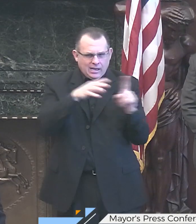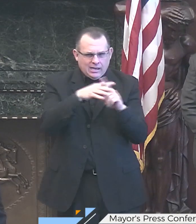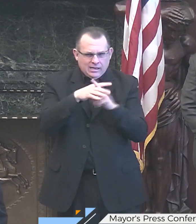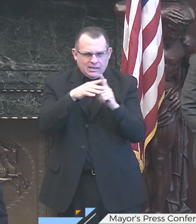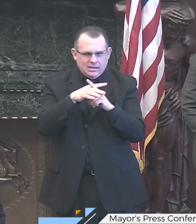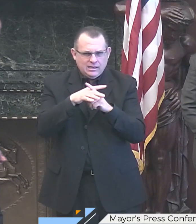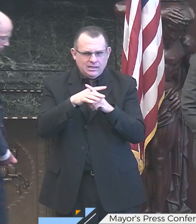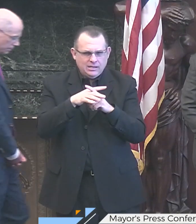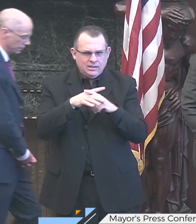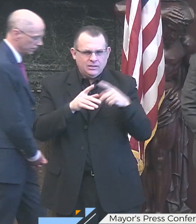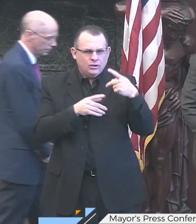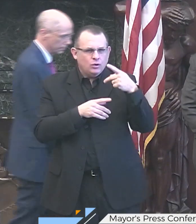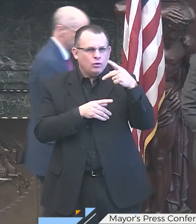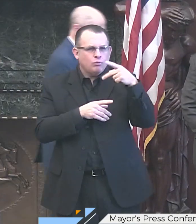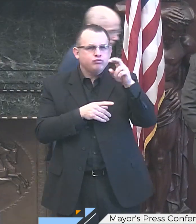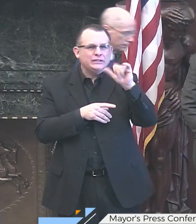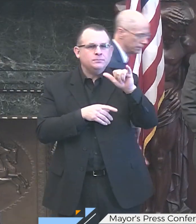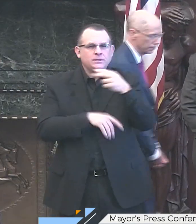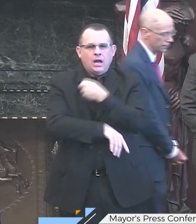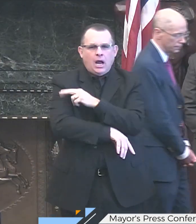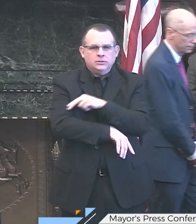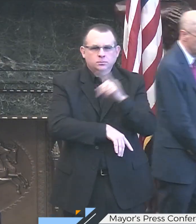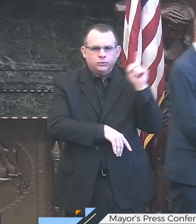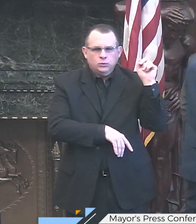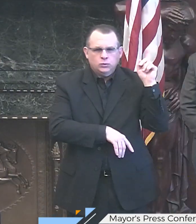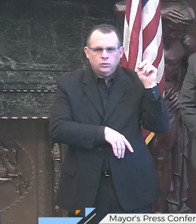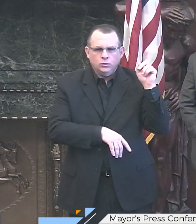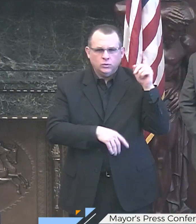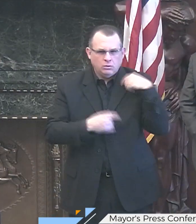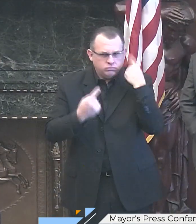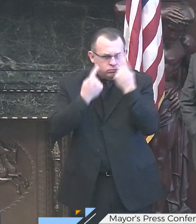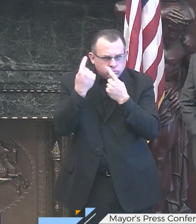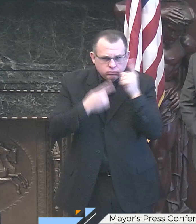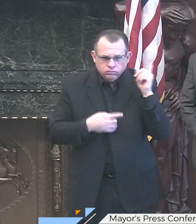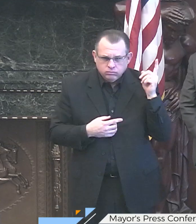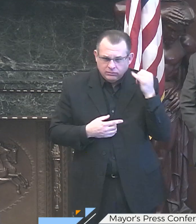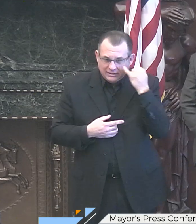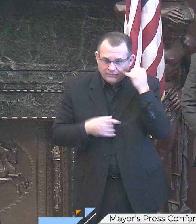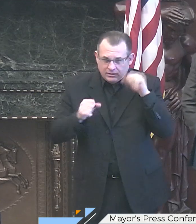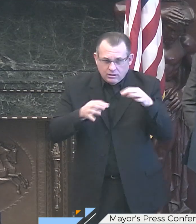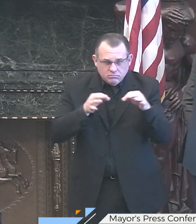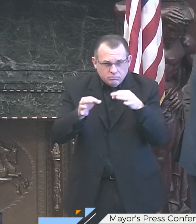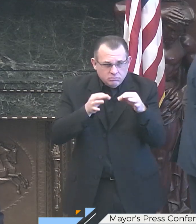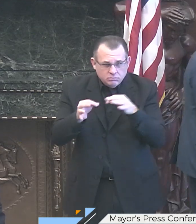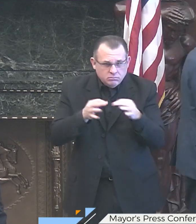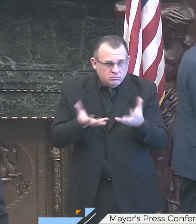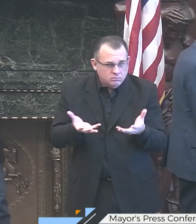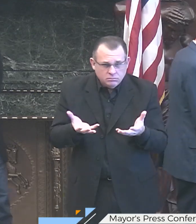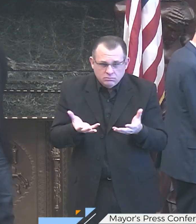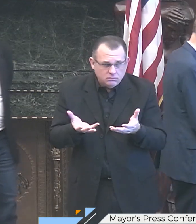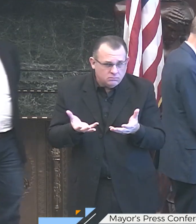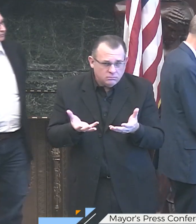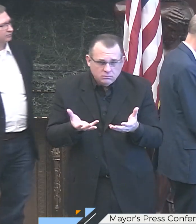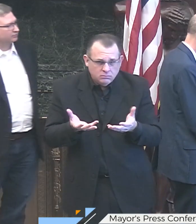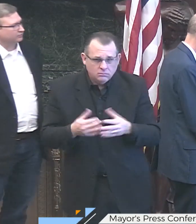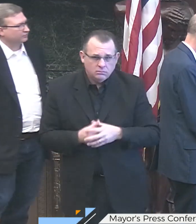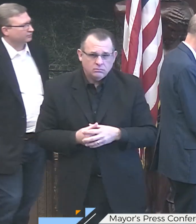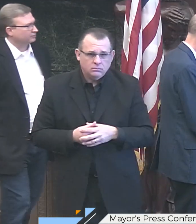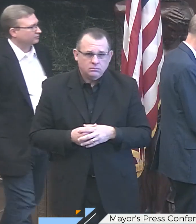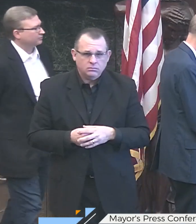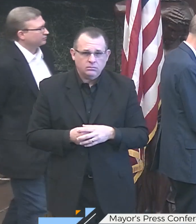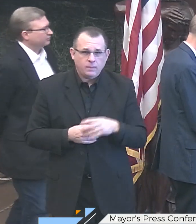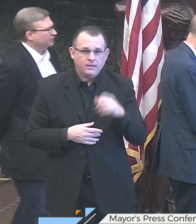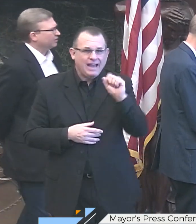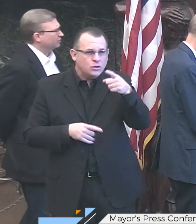been any discussions with Dr. Gutman and the Penn leadership on using, maybe the palestra or maybe some of the